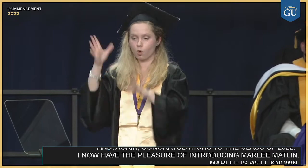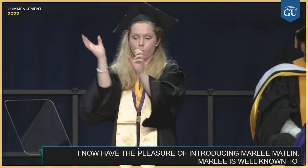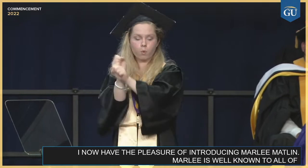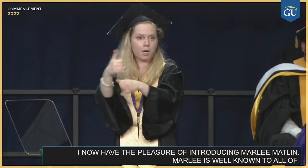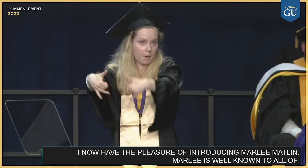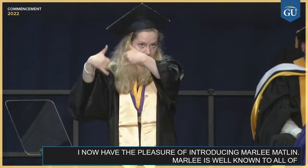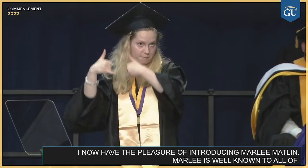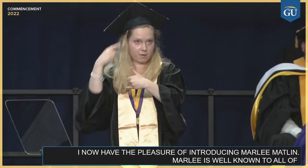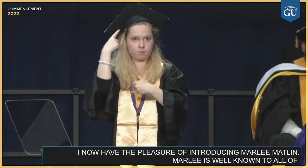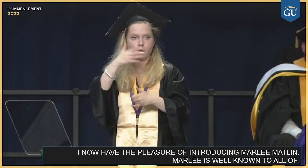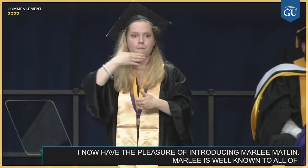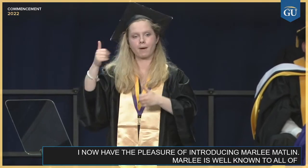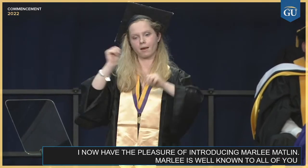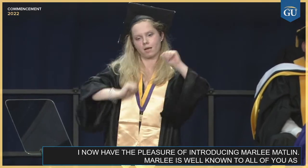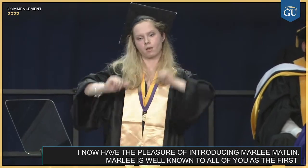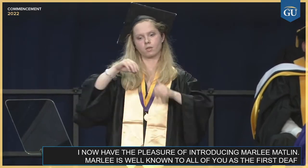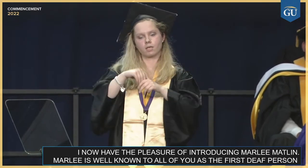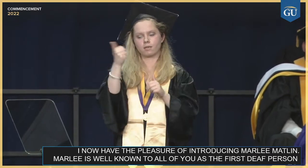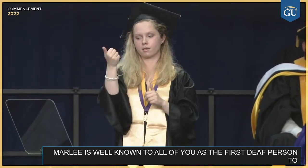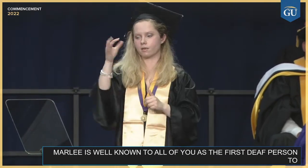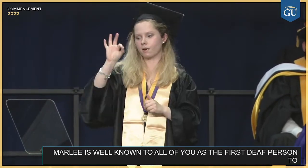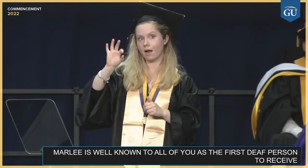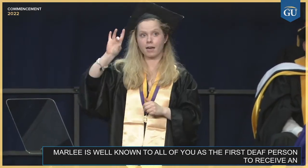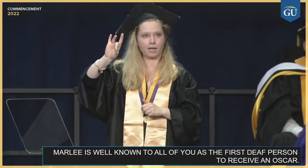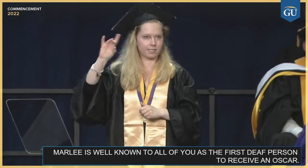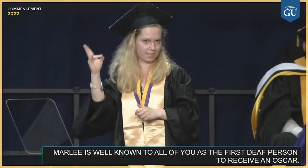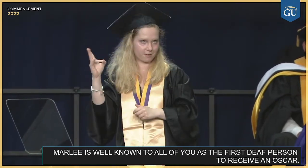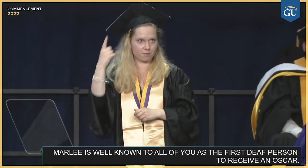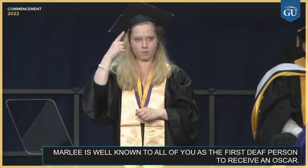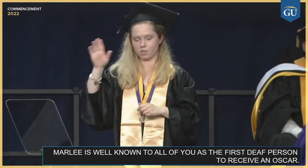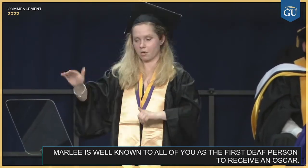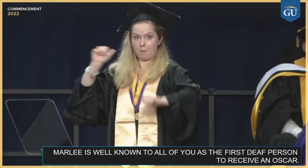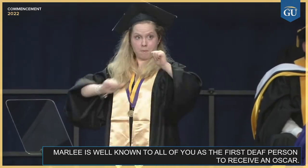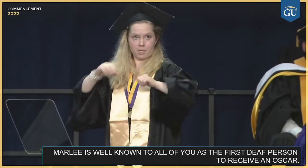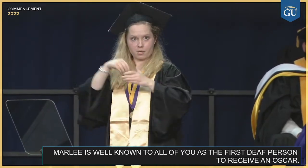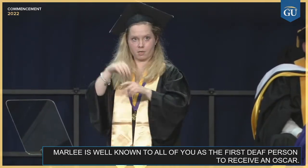deaf person to receive an Oscar. She won the Oscar for Best Actress in